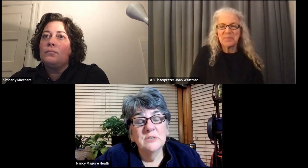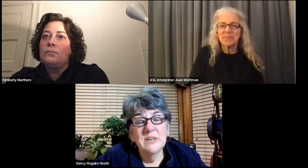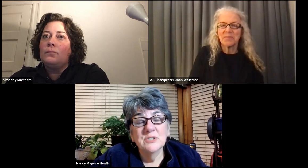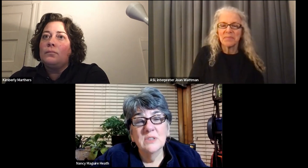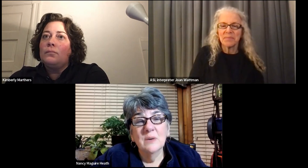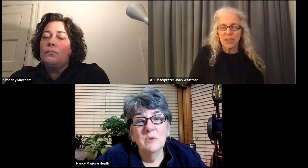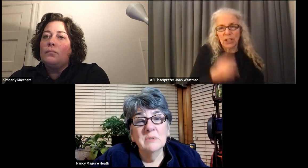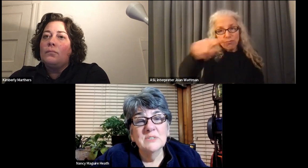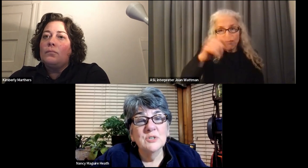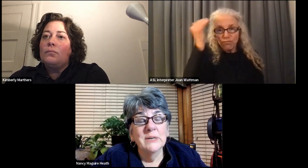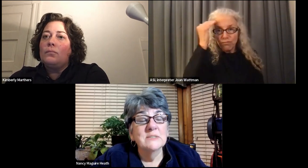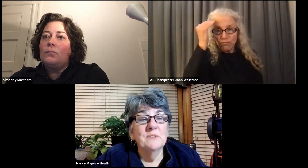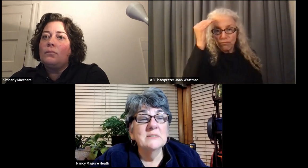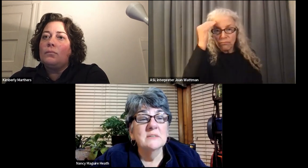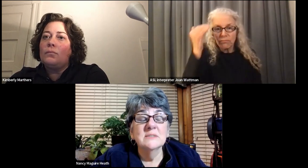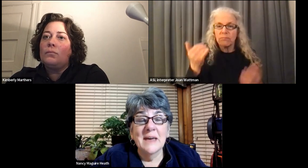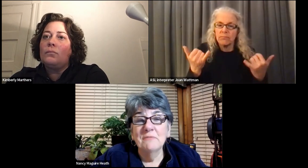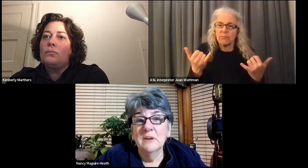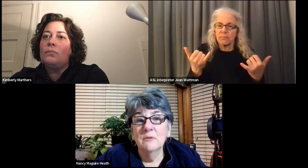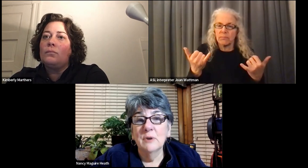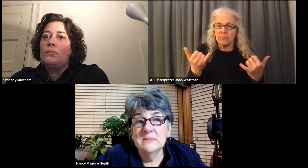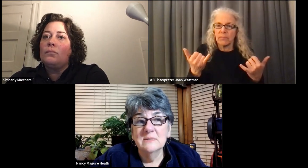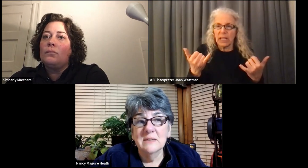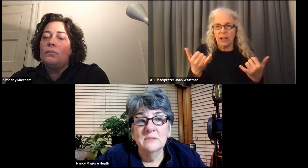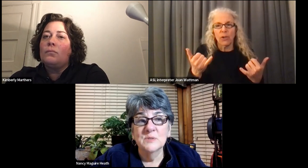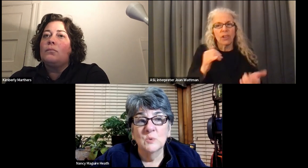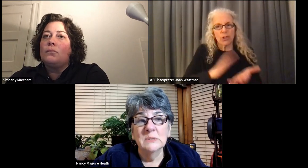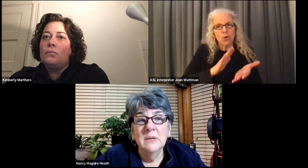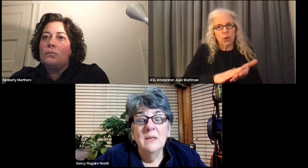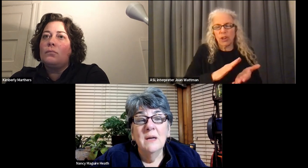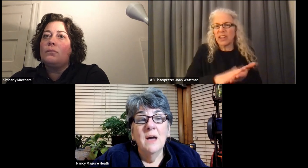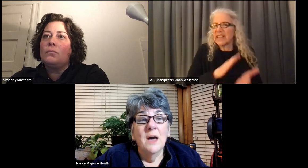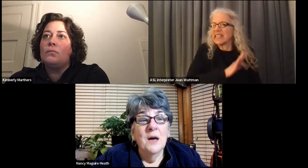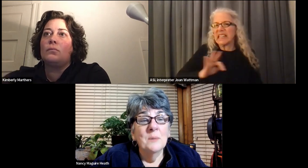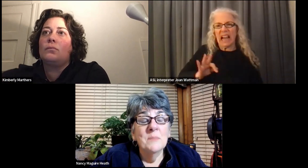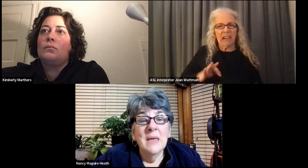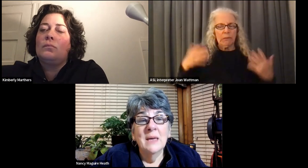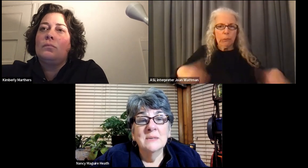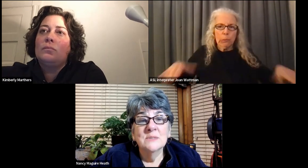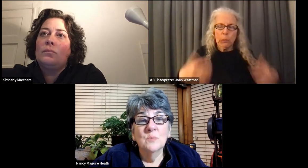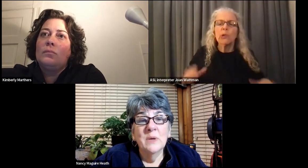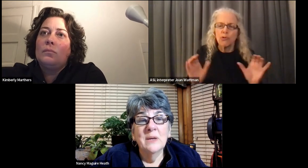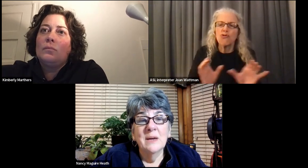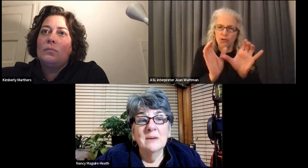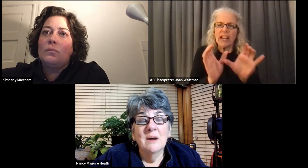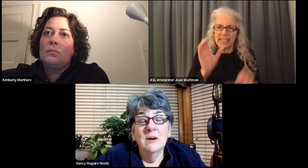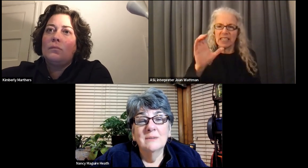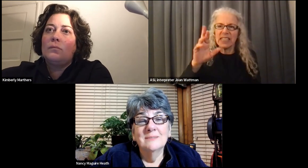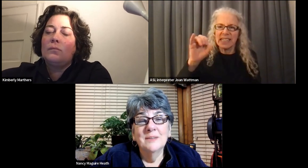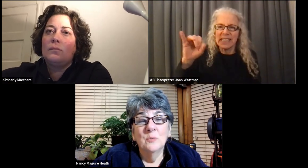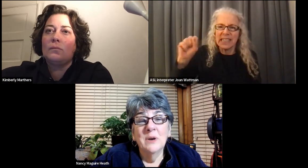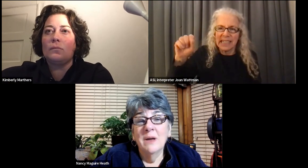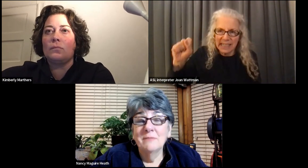bring to your attention that we're really starting to face a staffing crisis at the school. And we